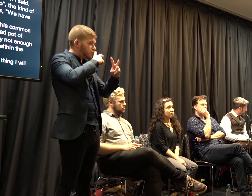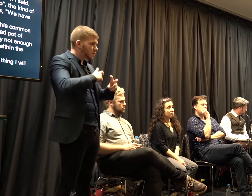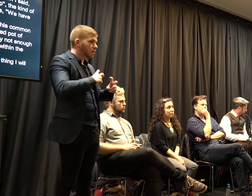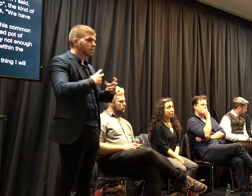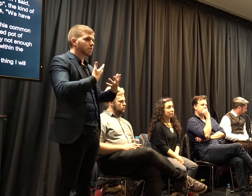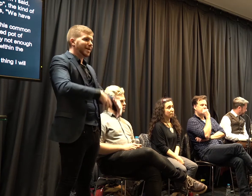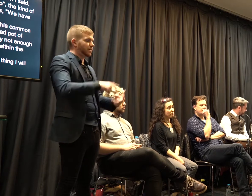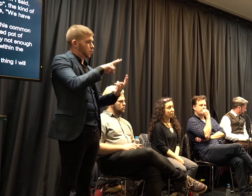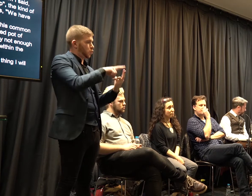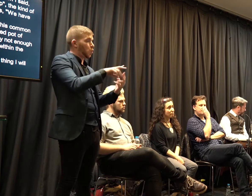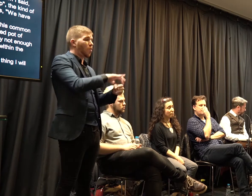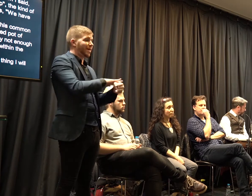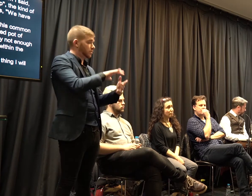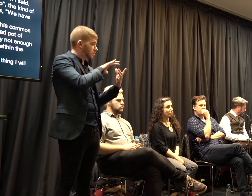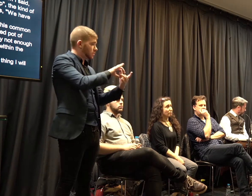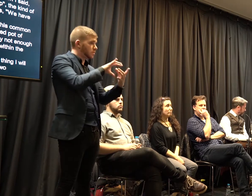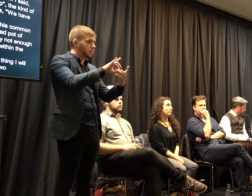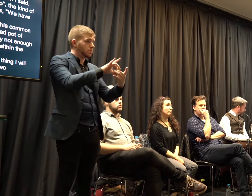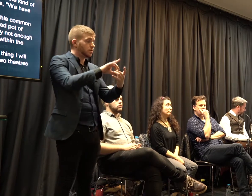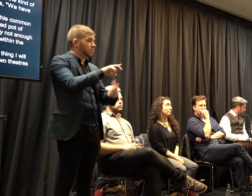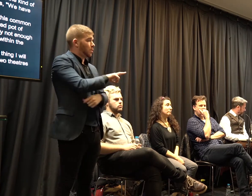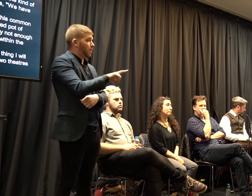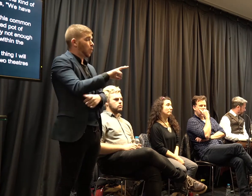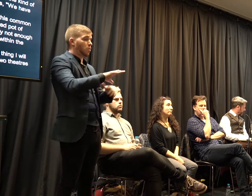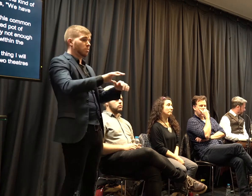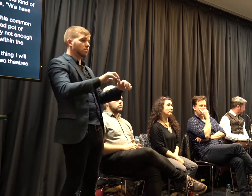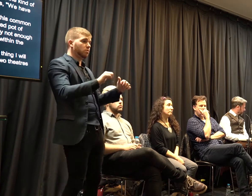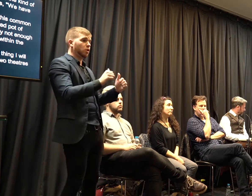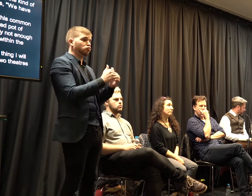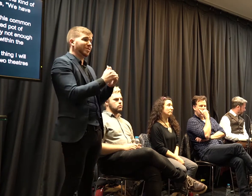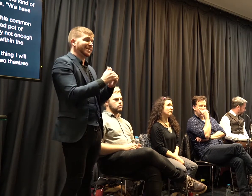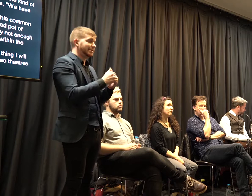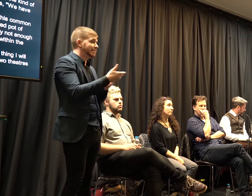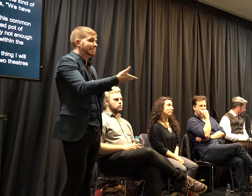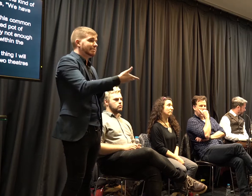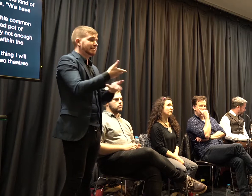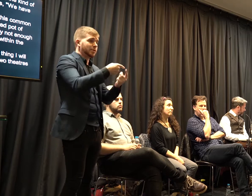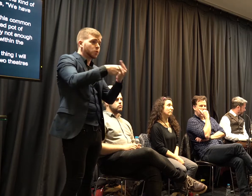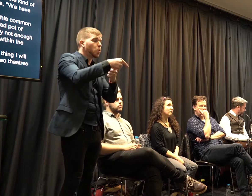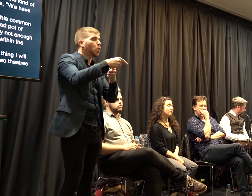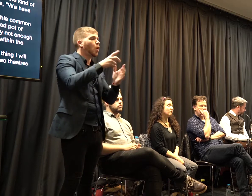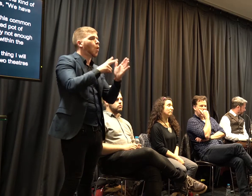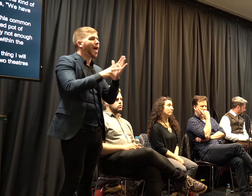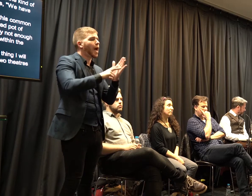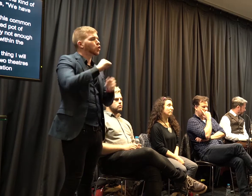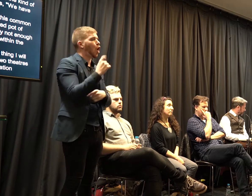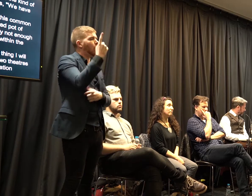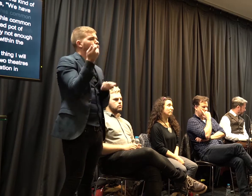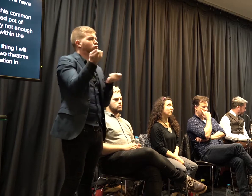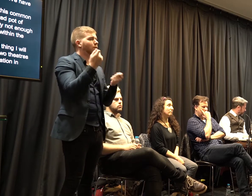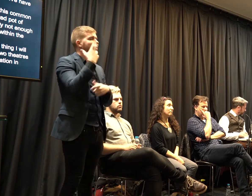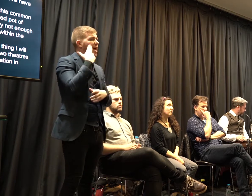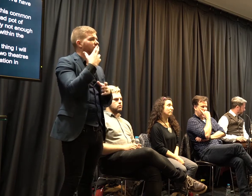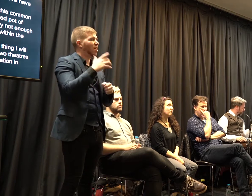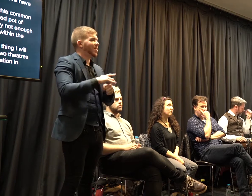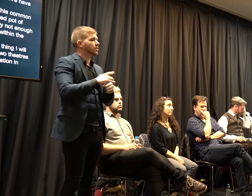two theatres I worked in agreed to talk to an organisation in Scotland that runs a deaf theatre club, and